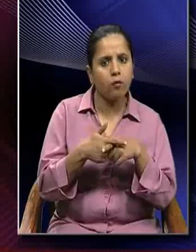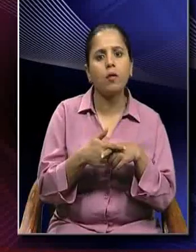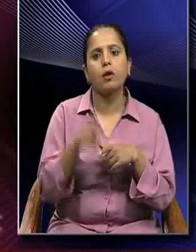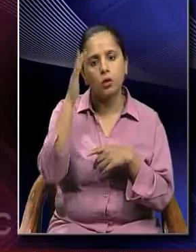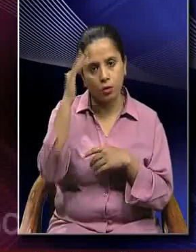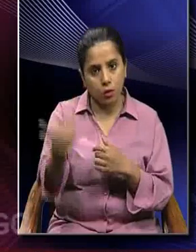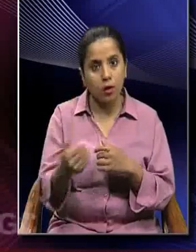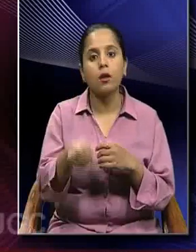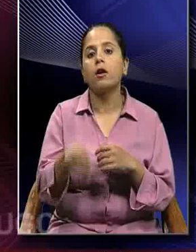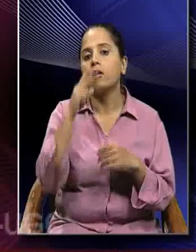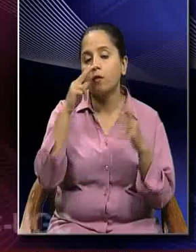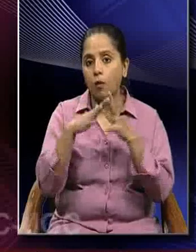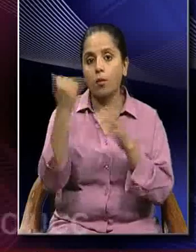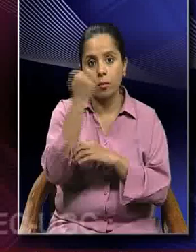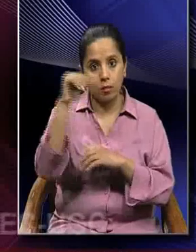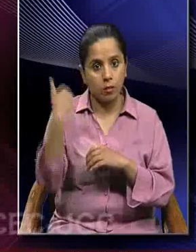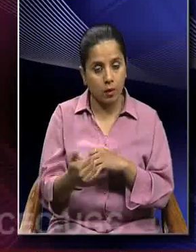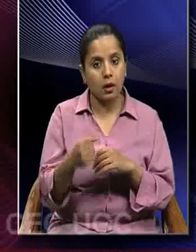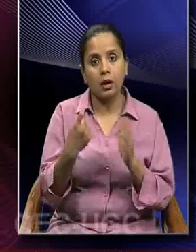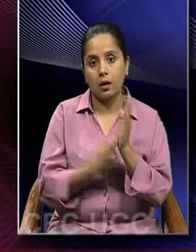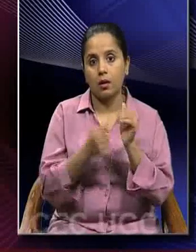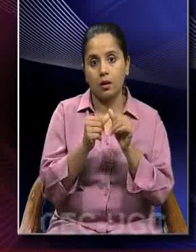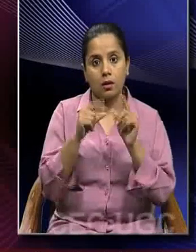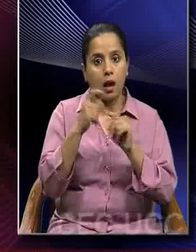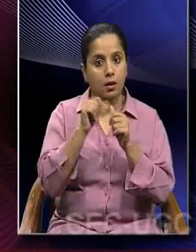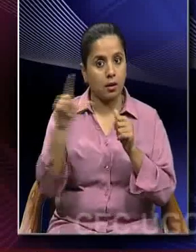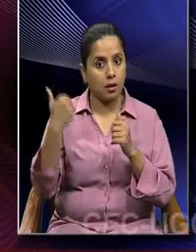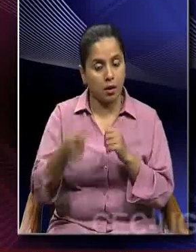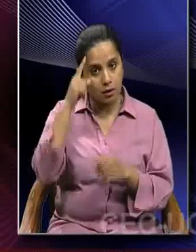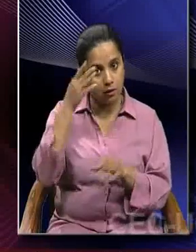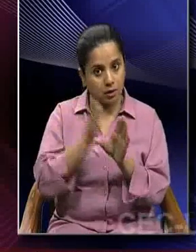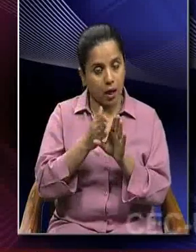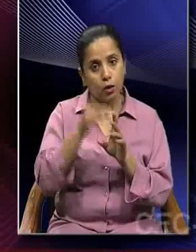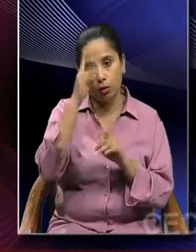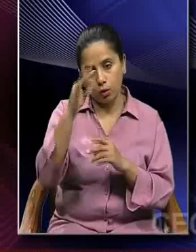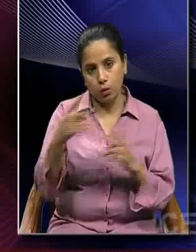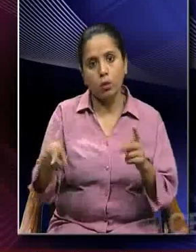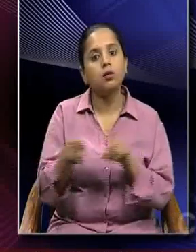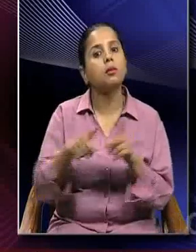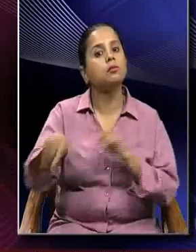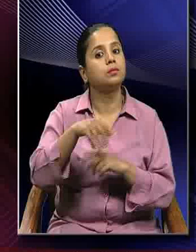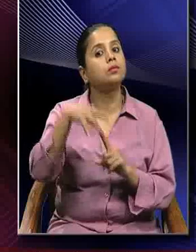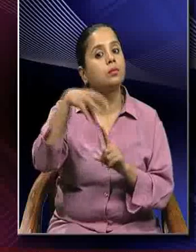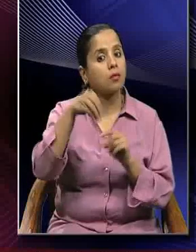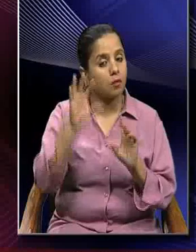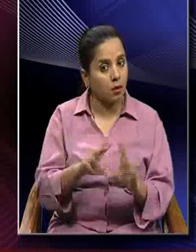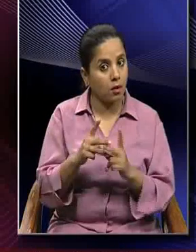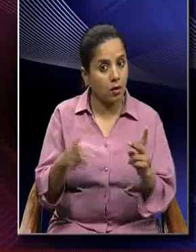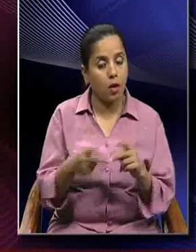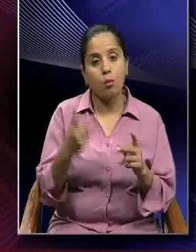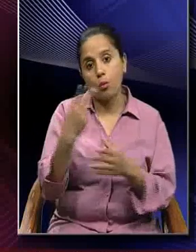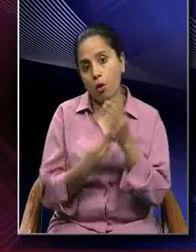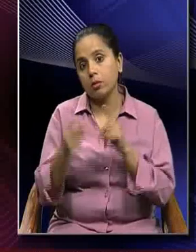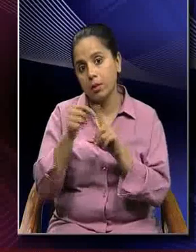feminist analysis, and radical psychotherapy also falls under this category. It has disagreement with both PSS